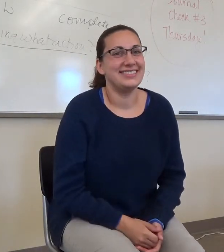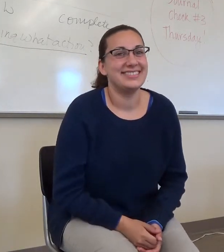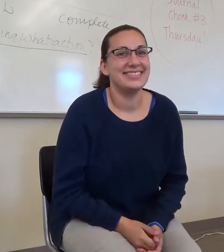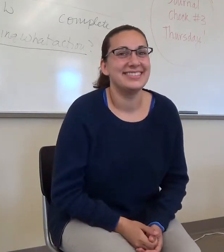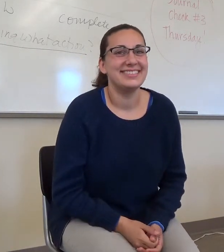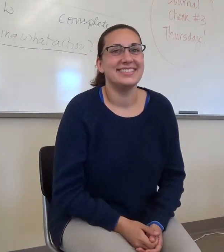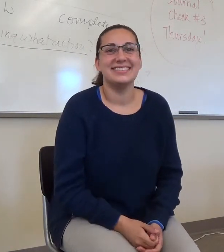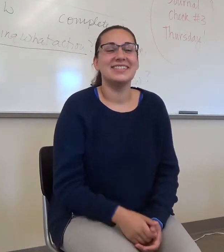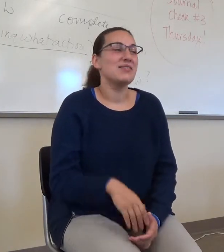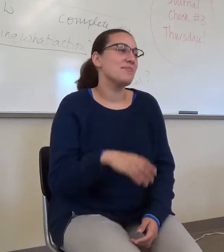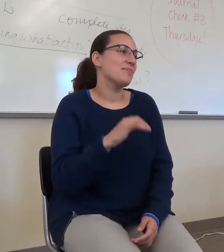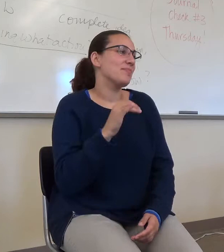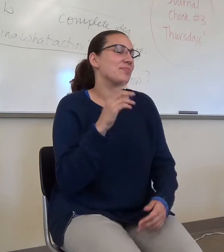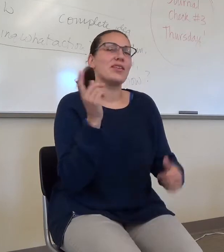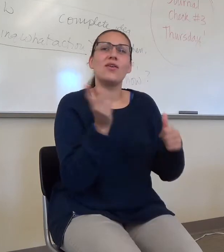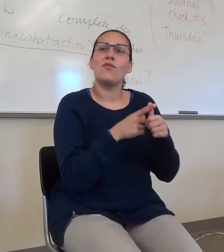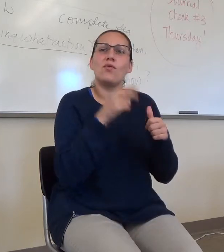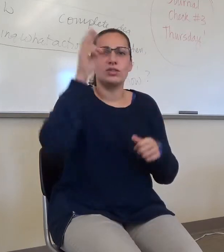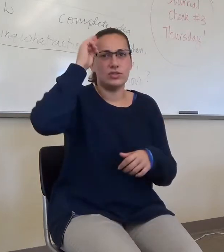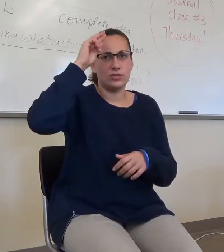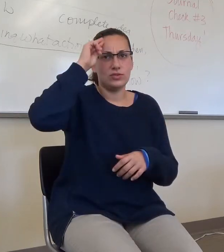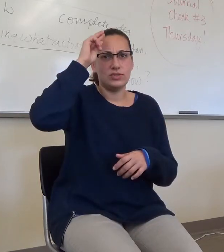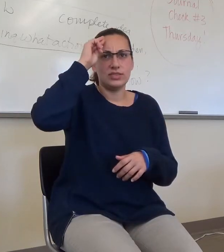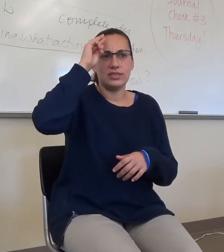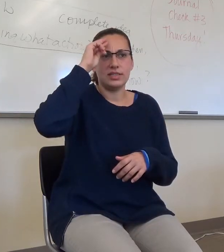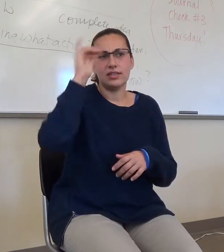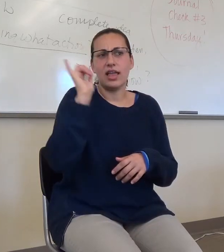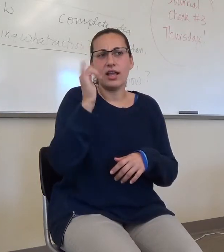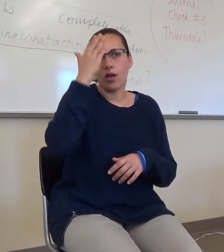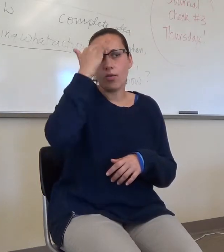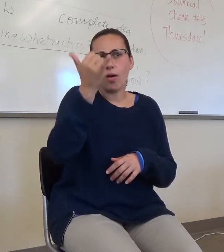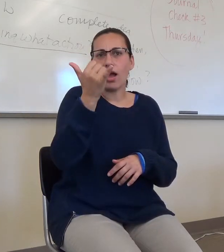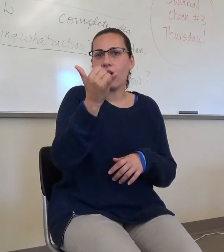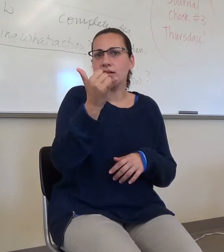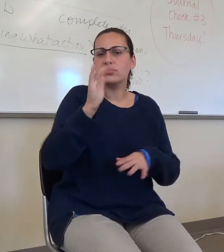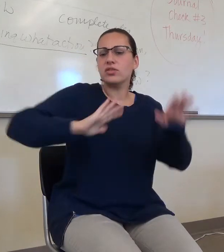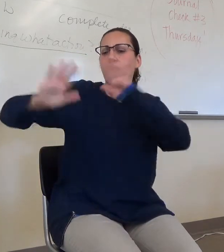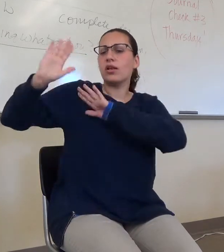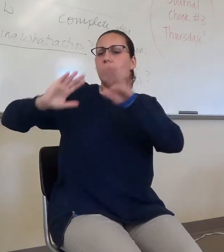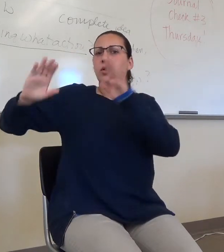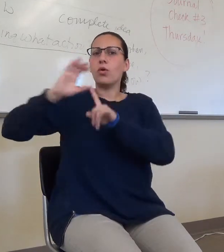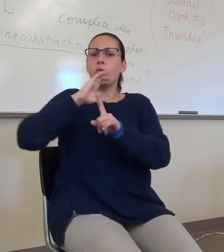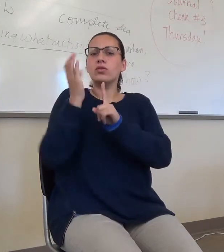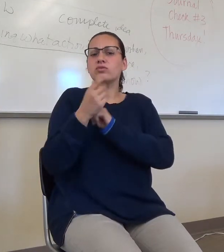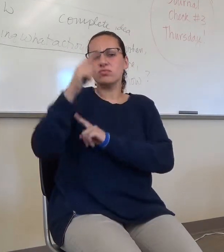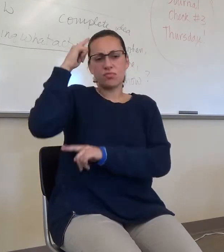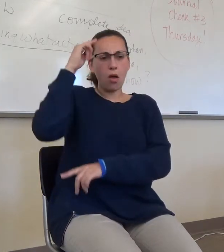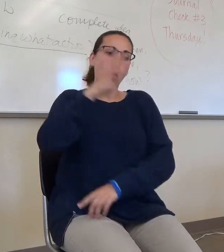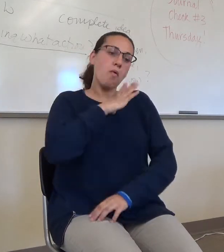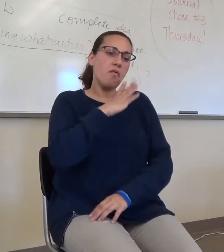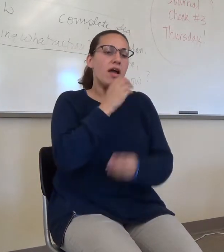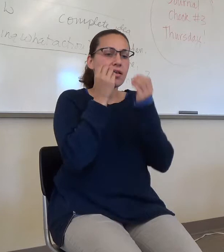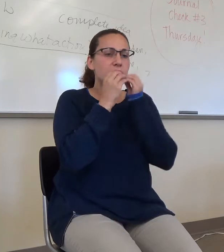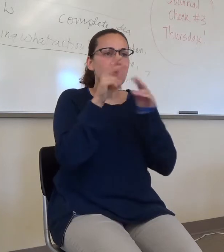the first reason that the ancient cultures thought it was okay to eat